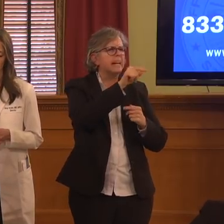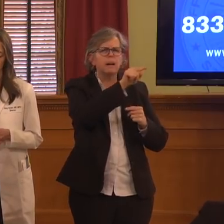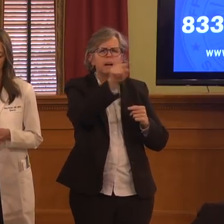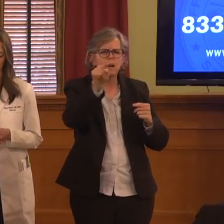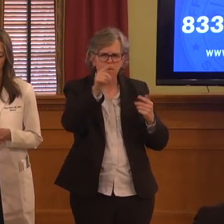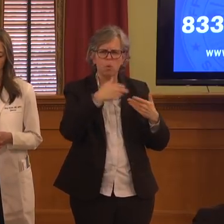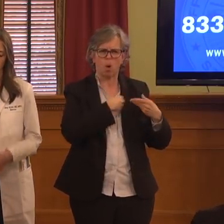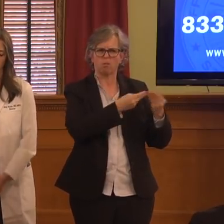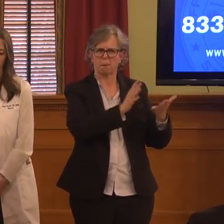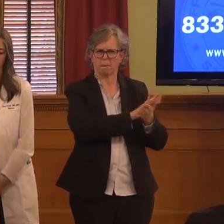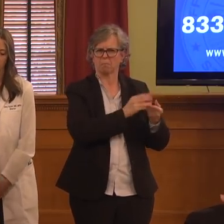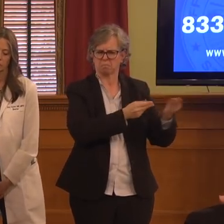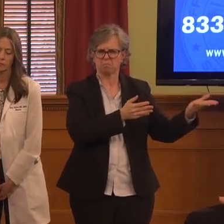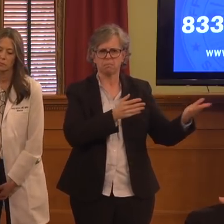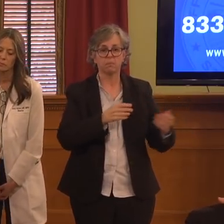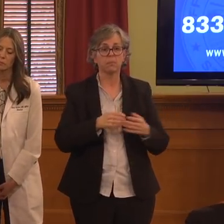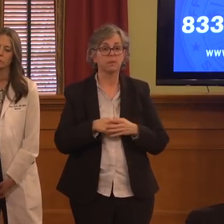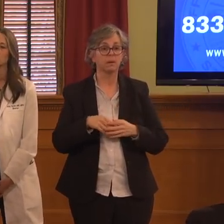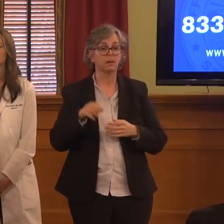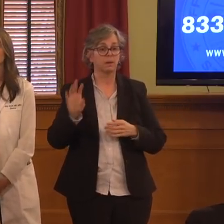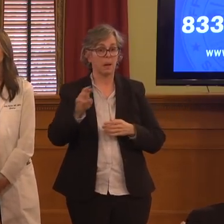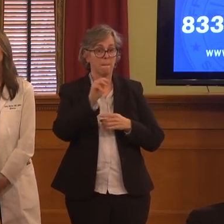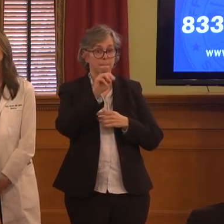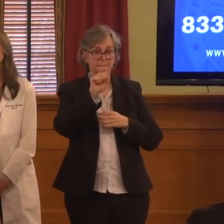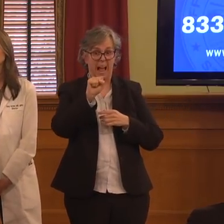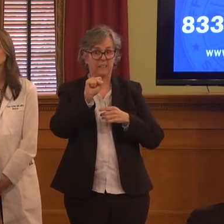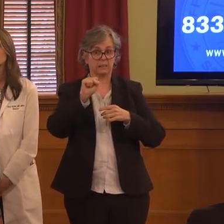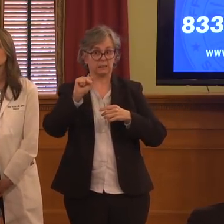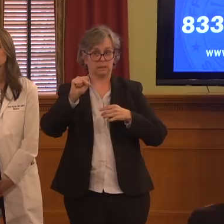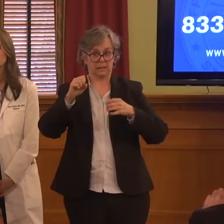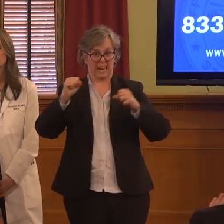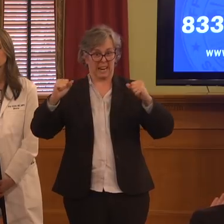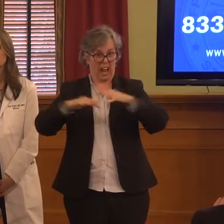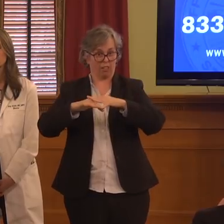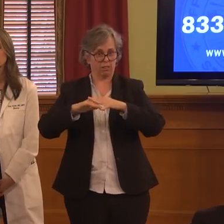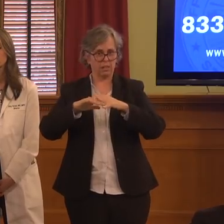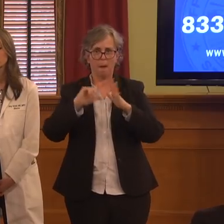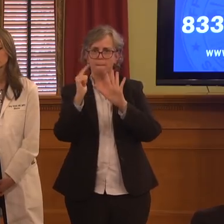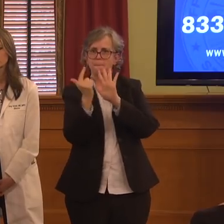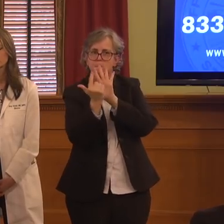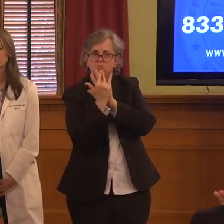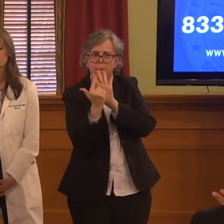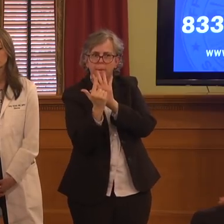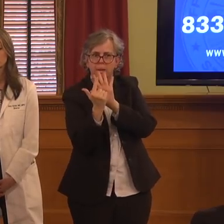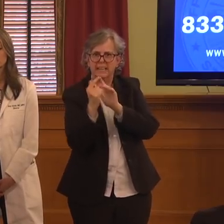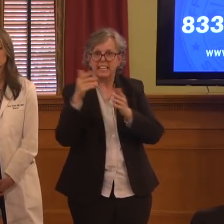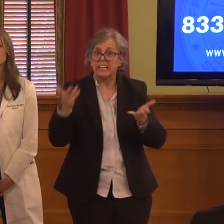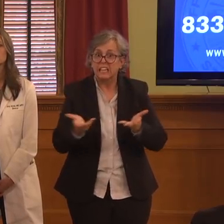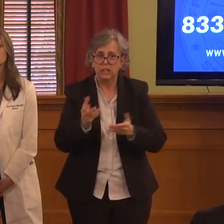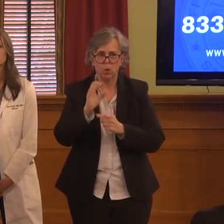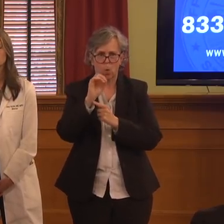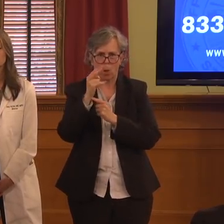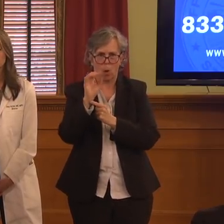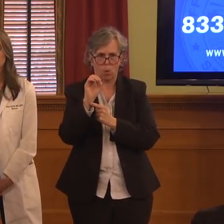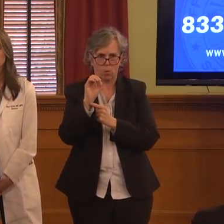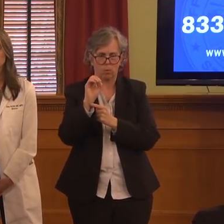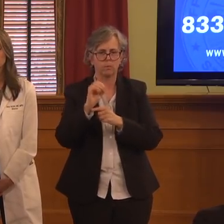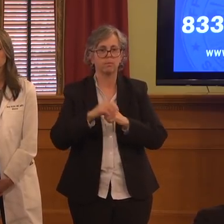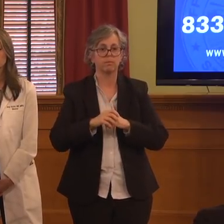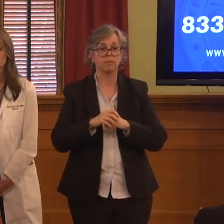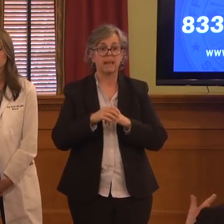Mass gatherings are prohibited in the state of Ohio, the order reads. Mass gatherings are defined as any event or